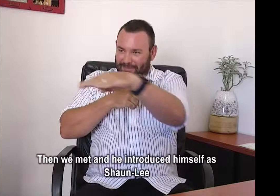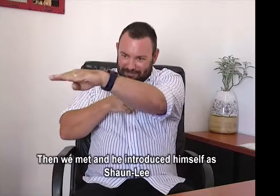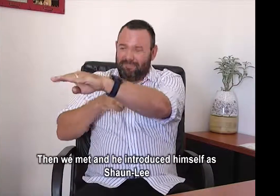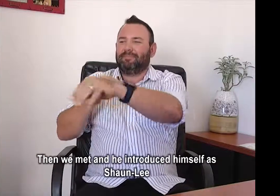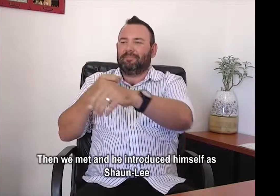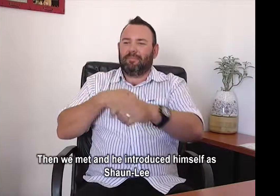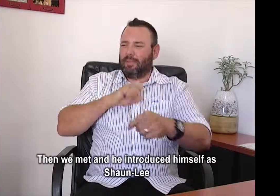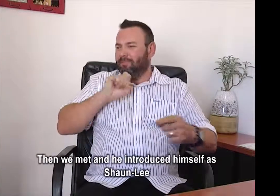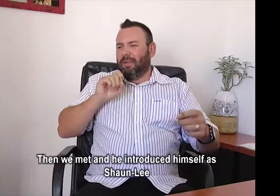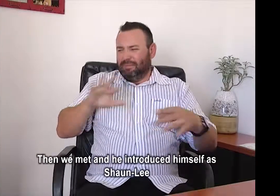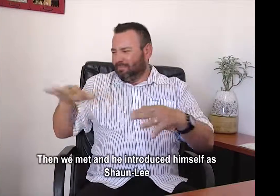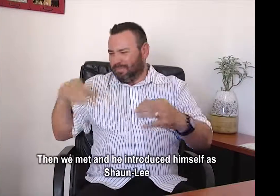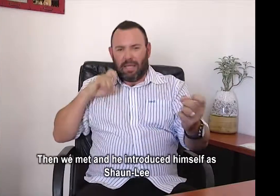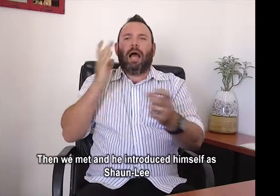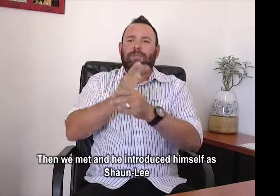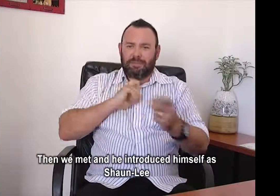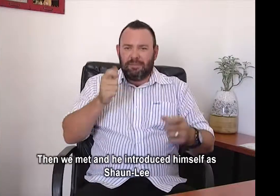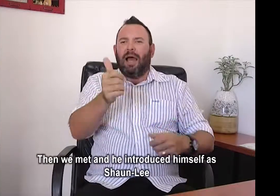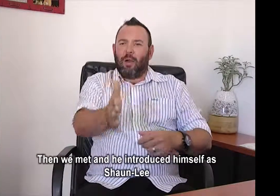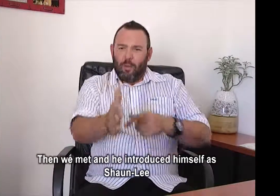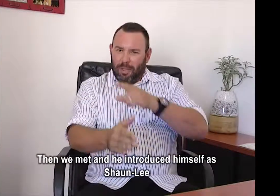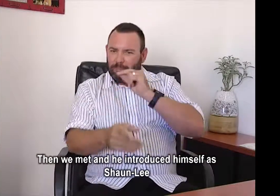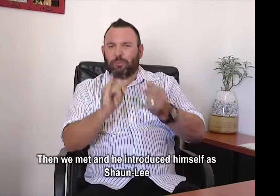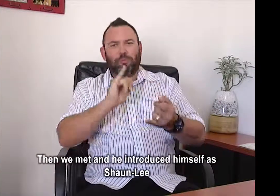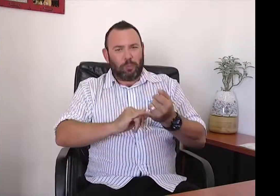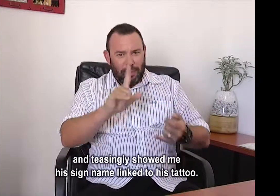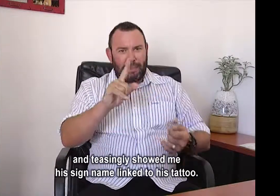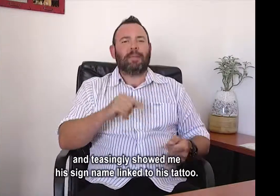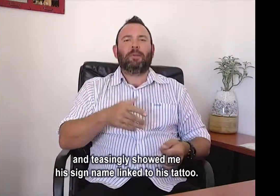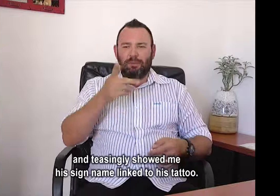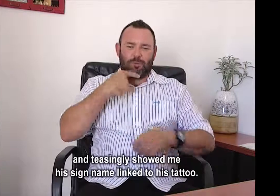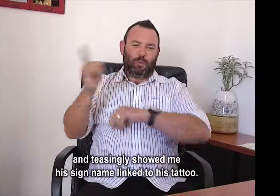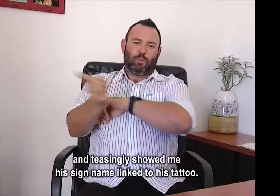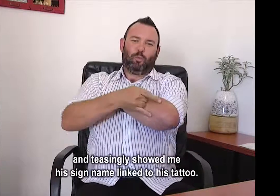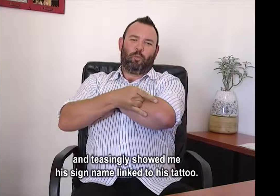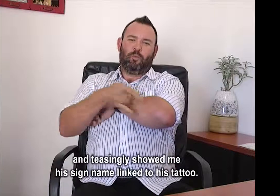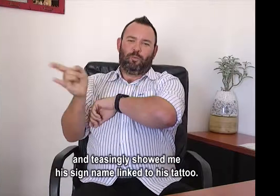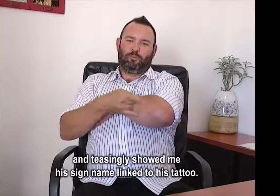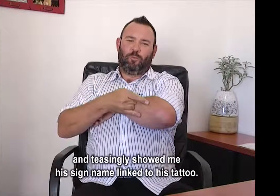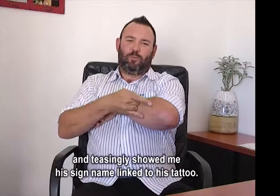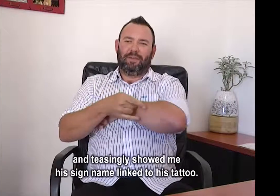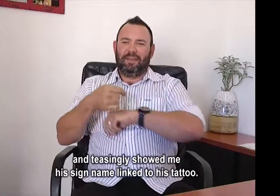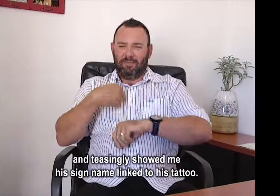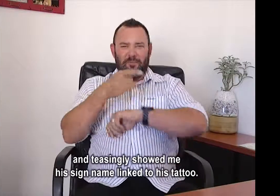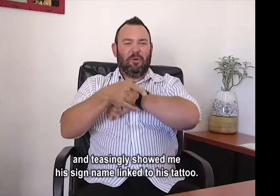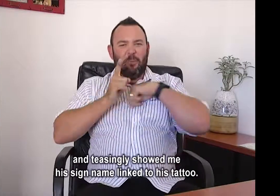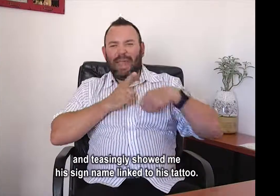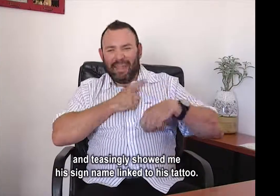Then we met and he introduced himself as Shaun-Lee and teasingly showed me his sign name linked to his